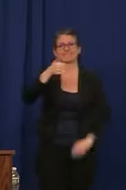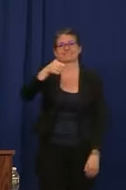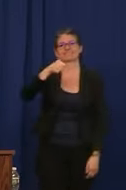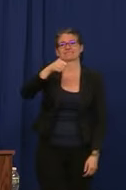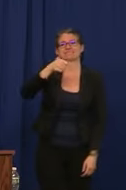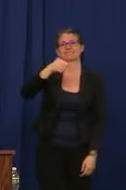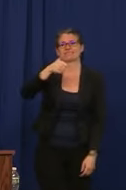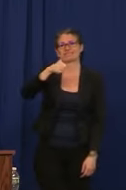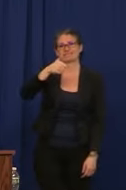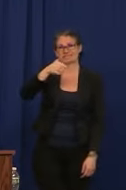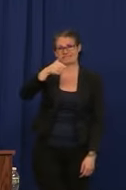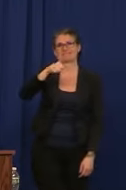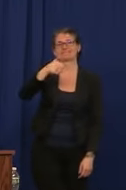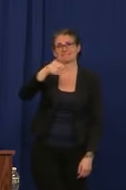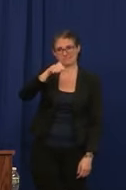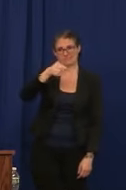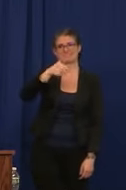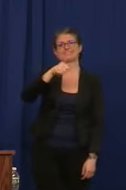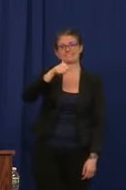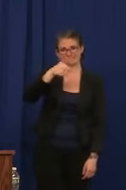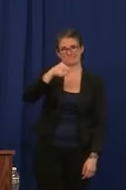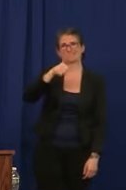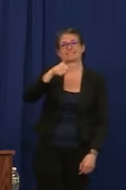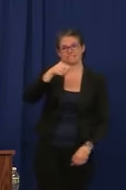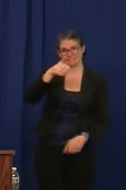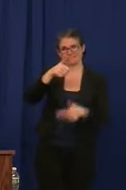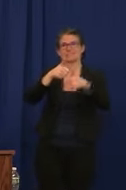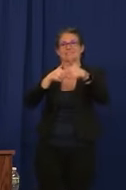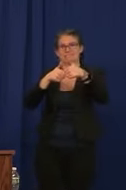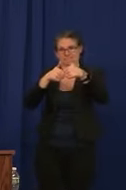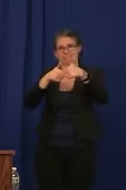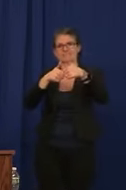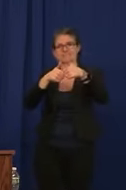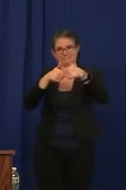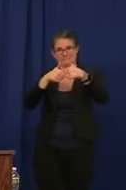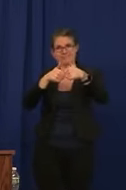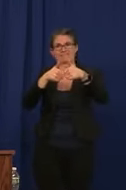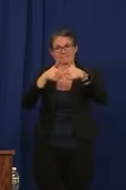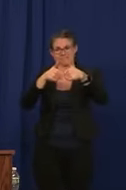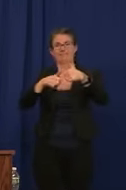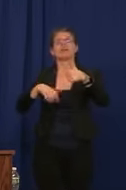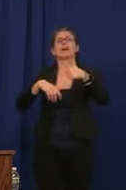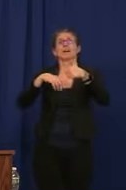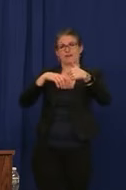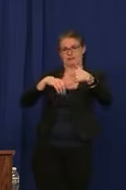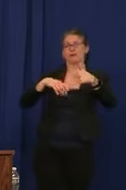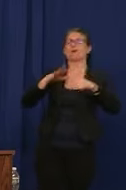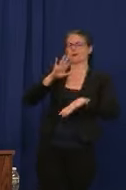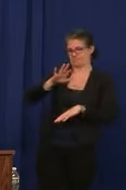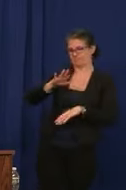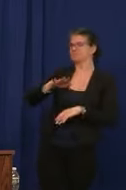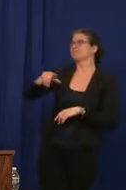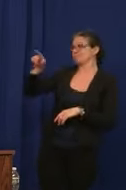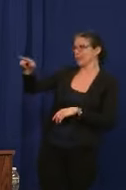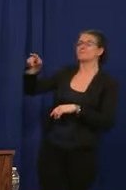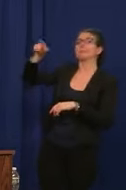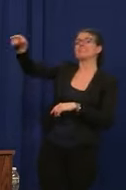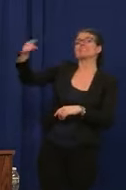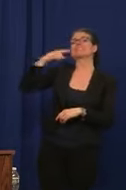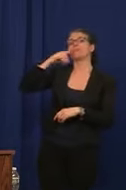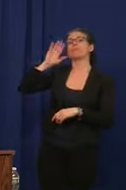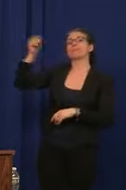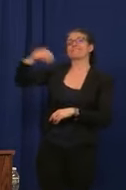sites to make sure that individuals who we are especially concerned about can get testing. And then on the antibody